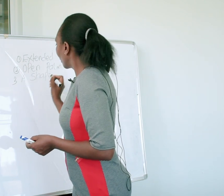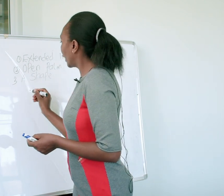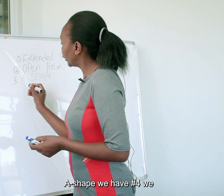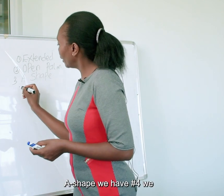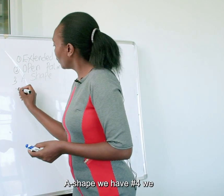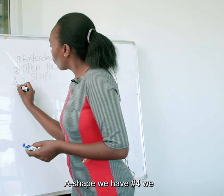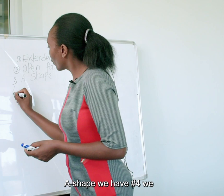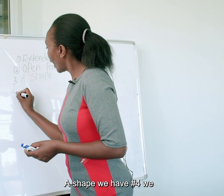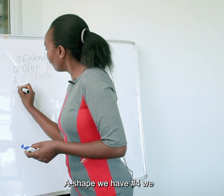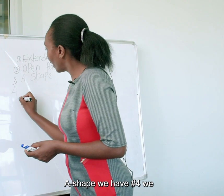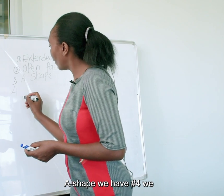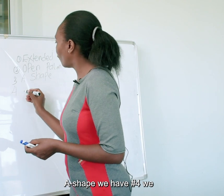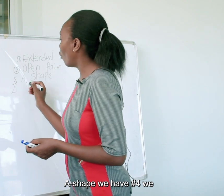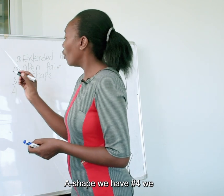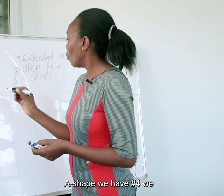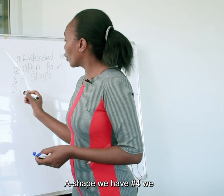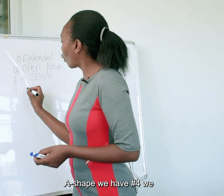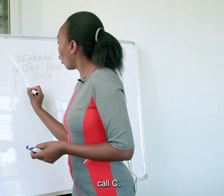A shape, we have number four, we call